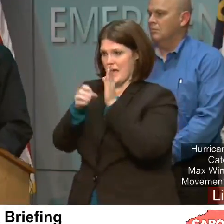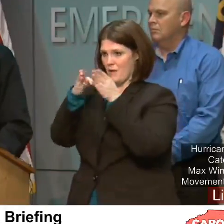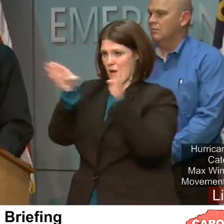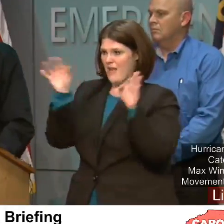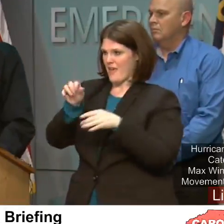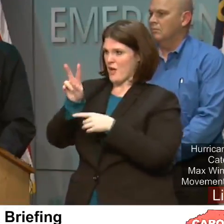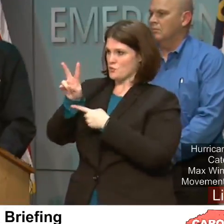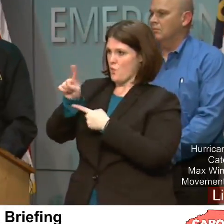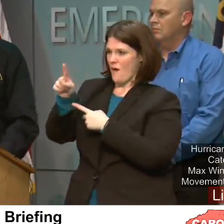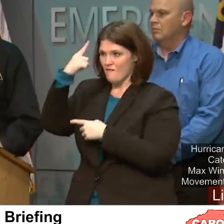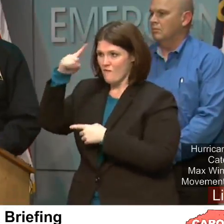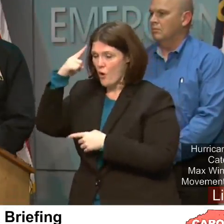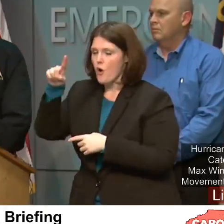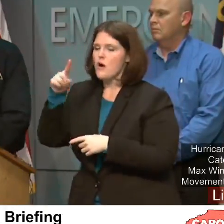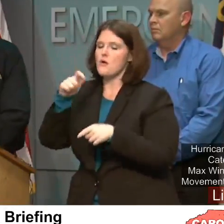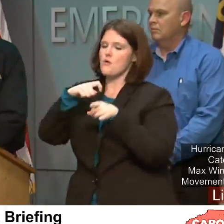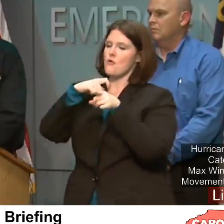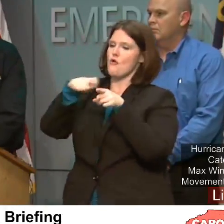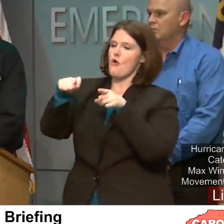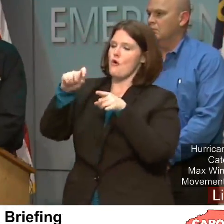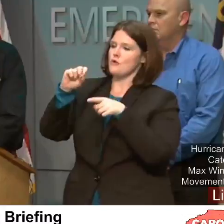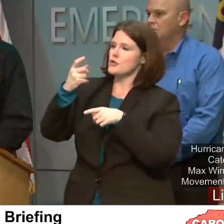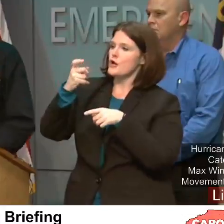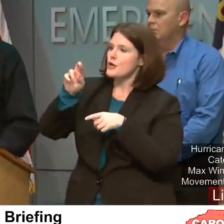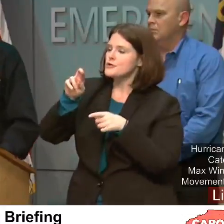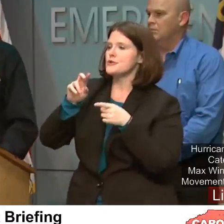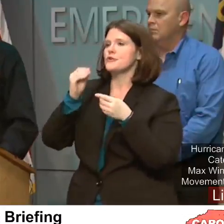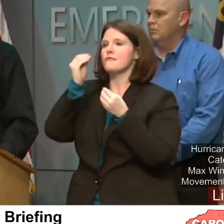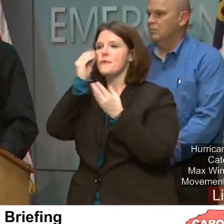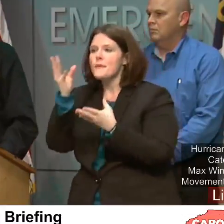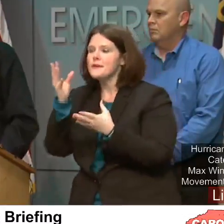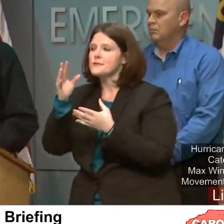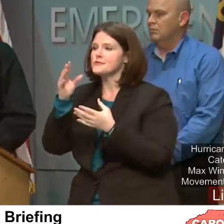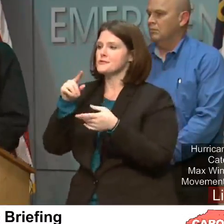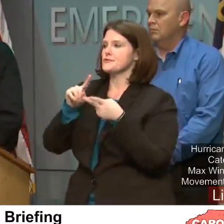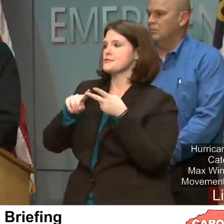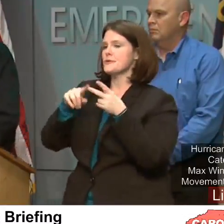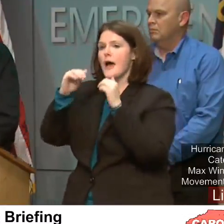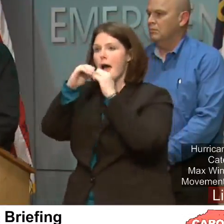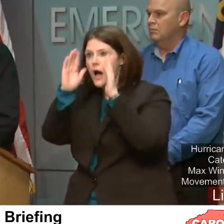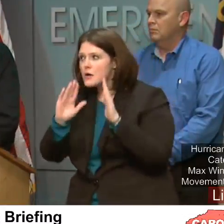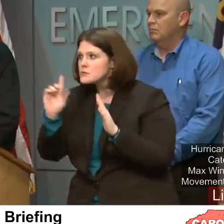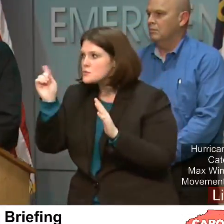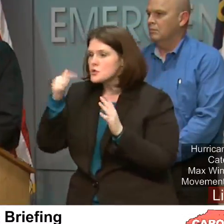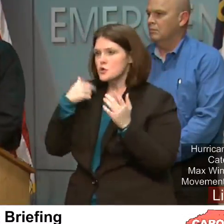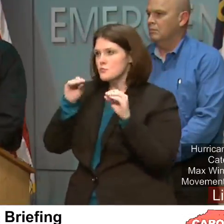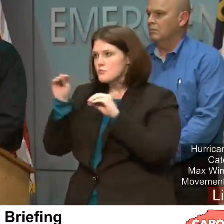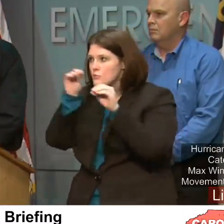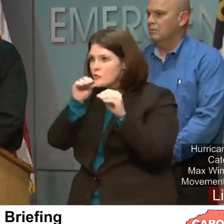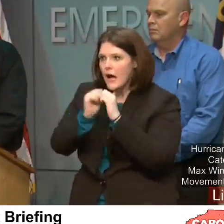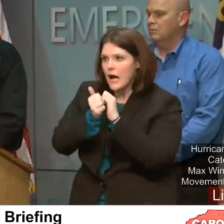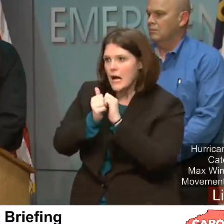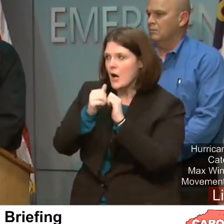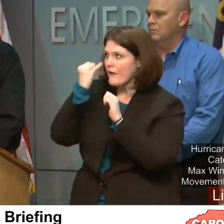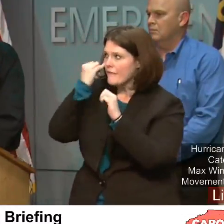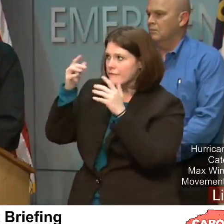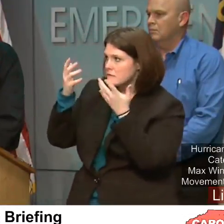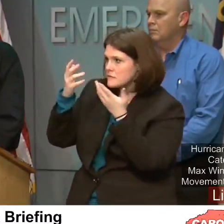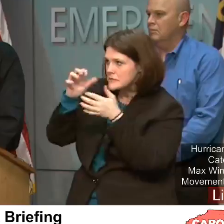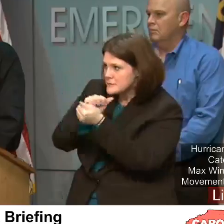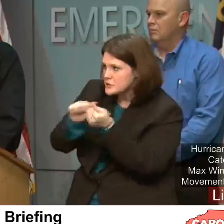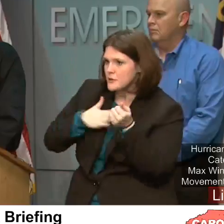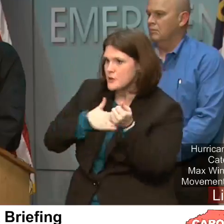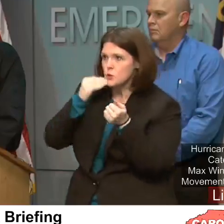information line can provide callers with nearby shelter, housing, and other storm-related information and